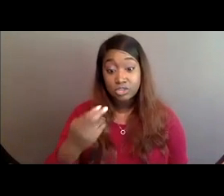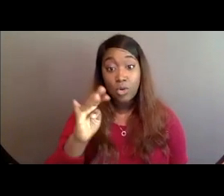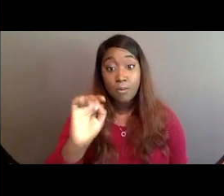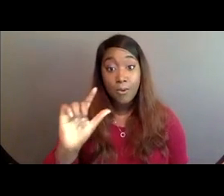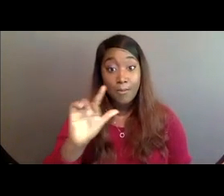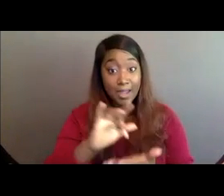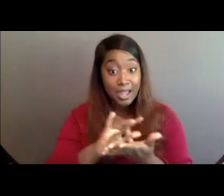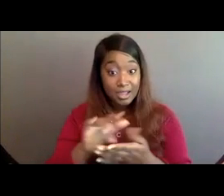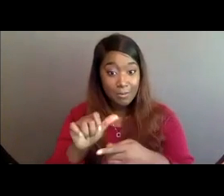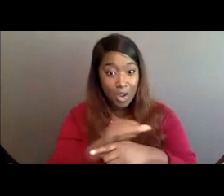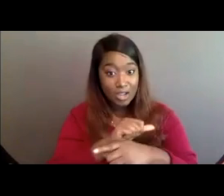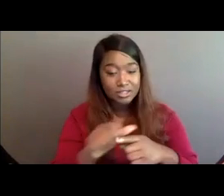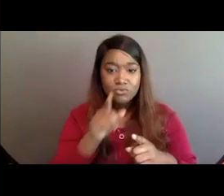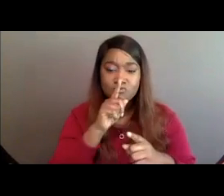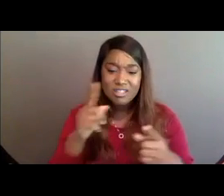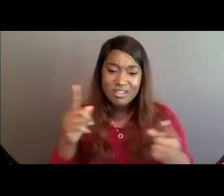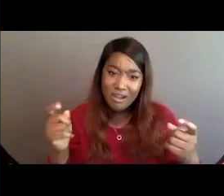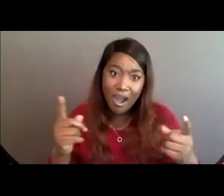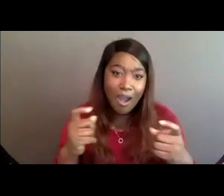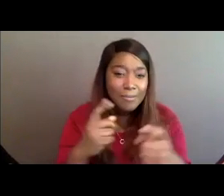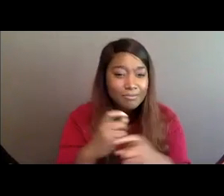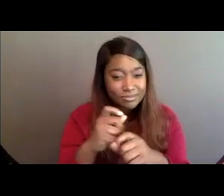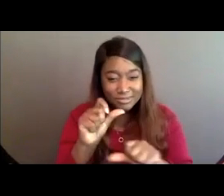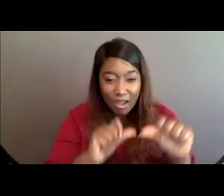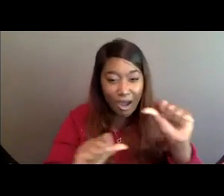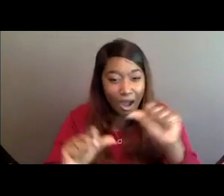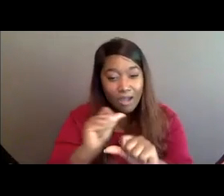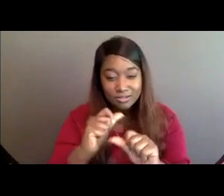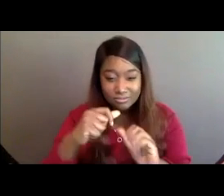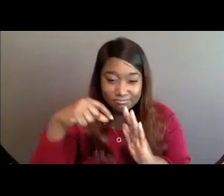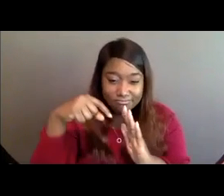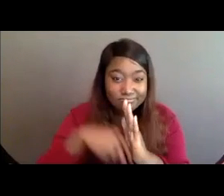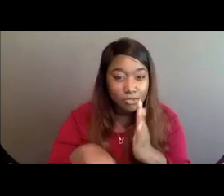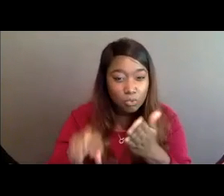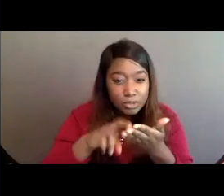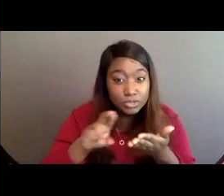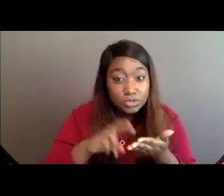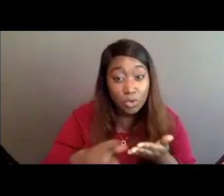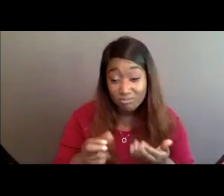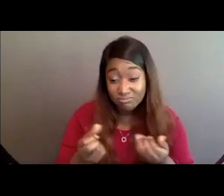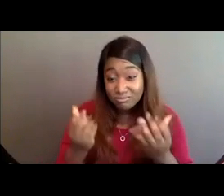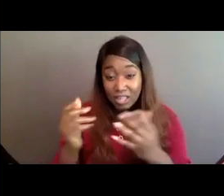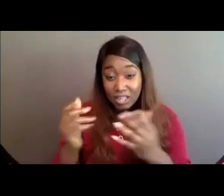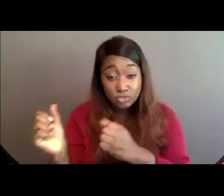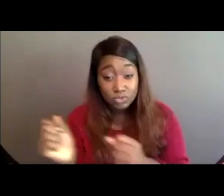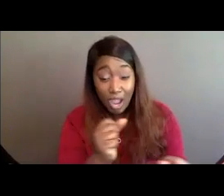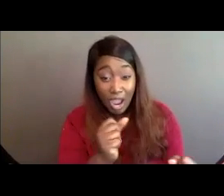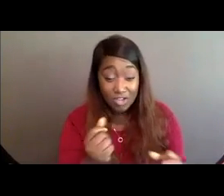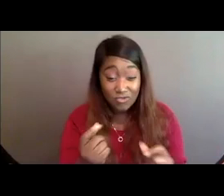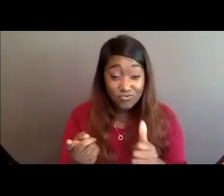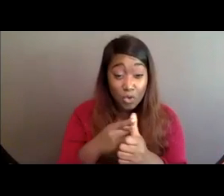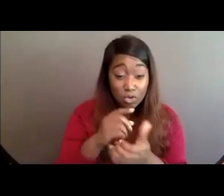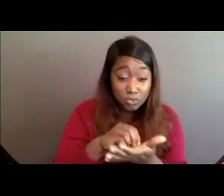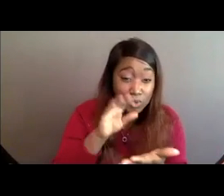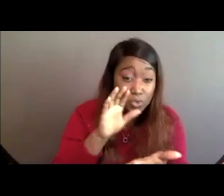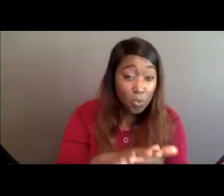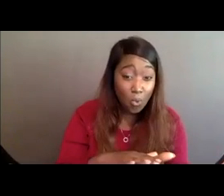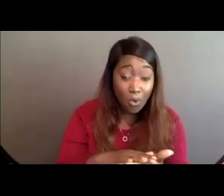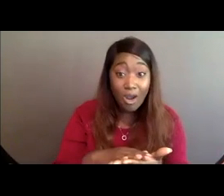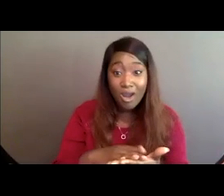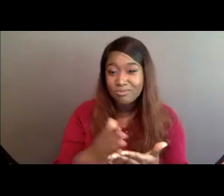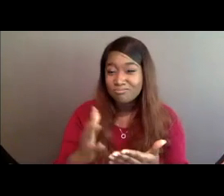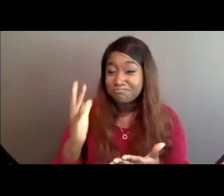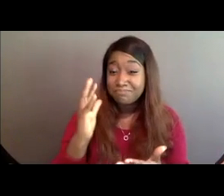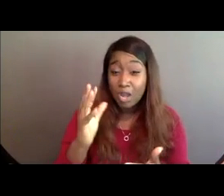actually quite a complex science, right? And it's derived from strategies first recorded over 2,000 years ago, where herbs are